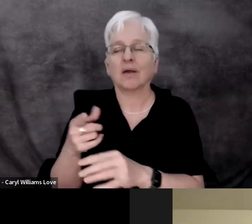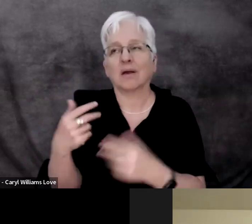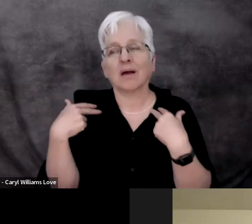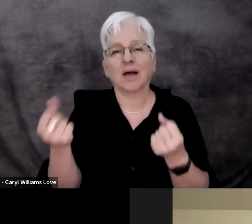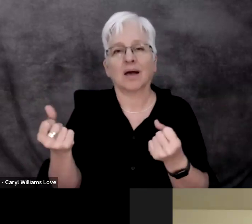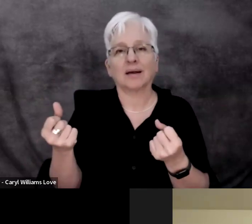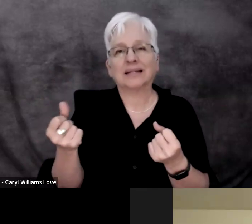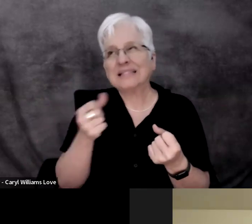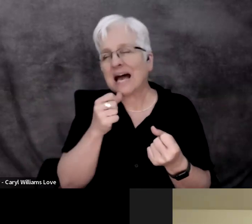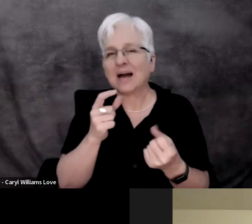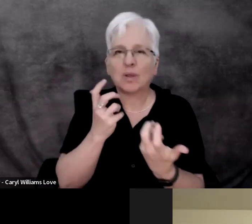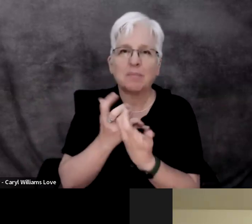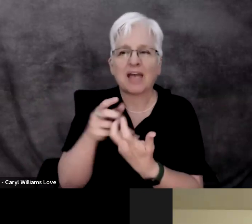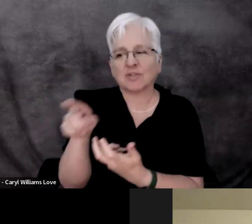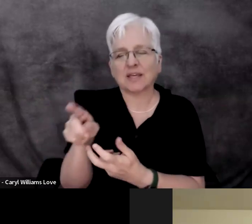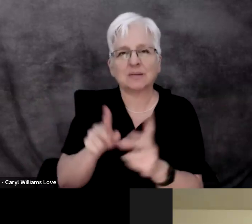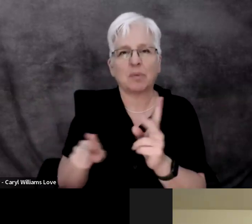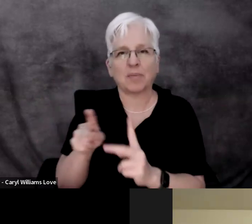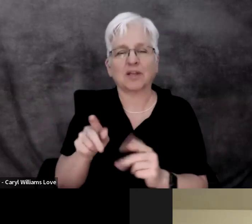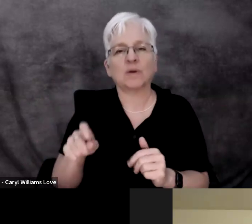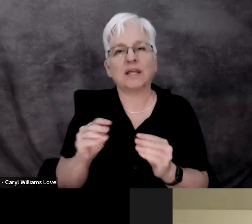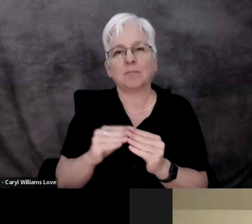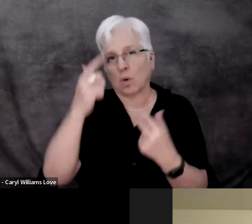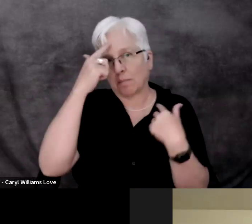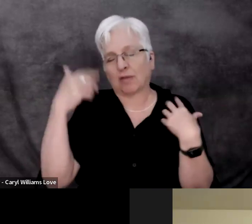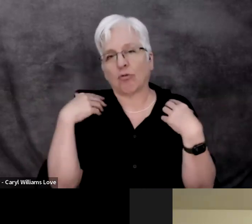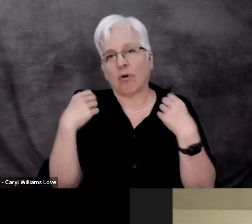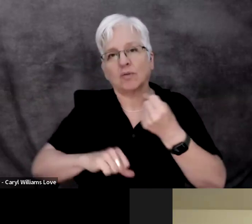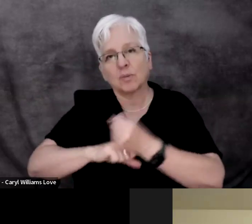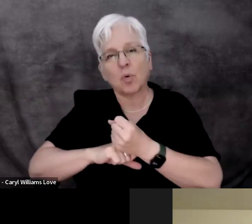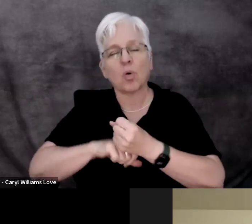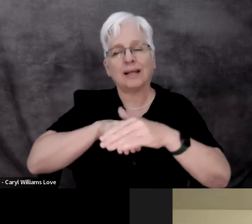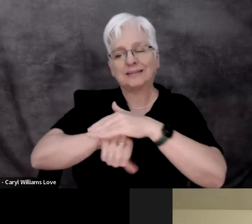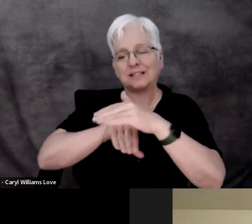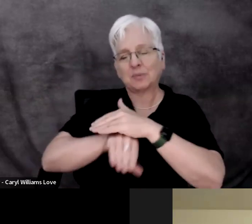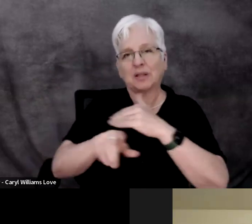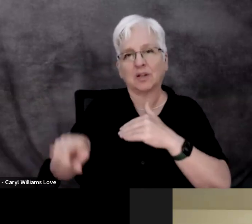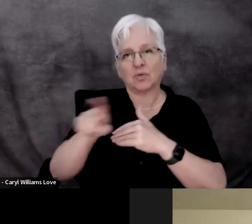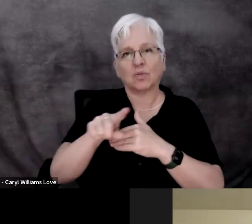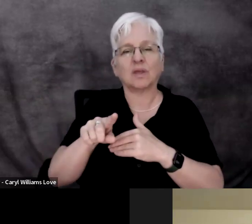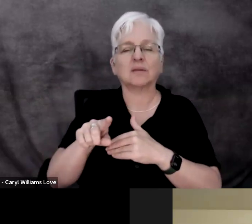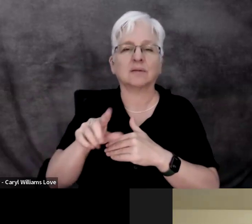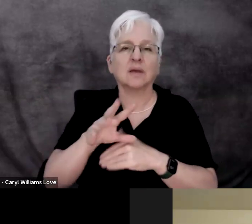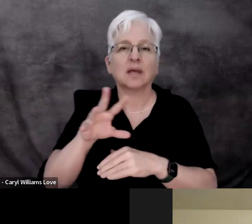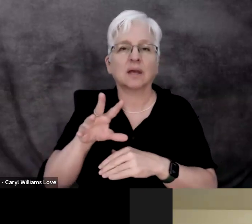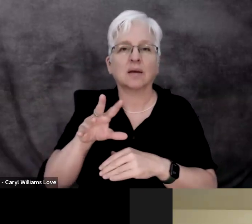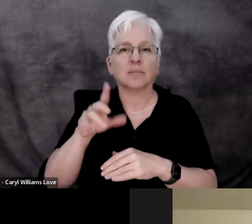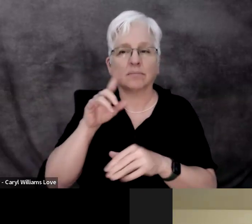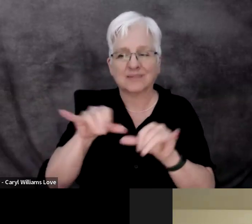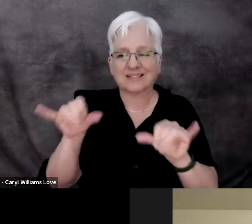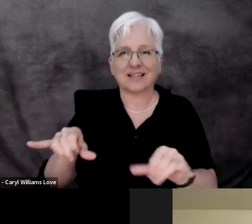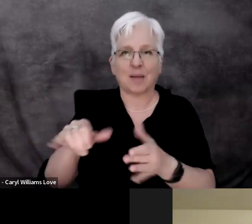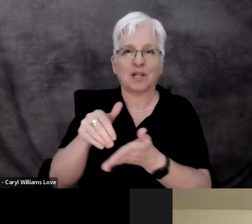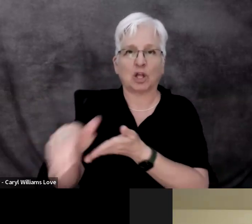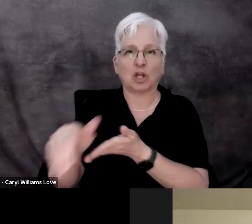this population. That we need more mental health supports and accessibility to these systemic exclusions. We need a little